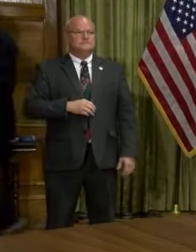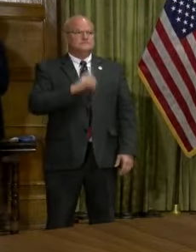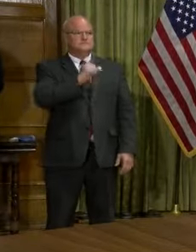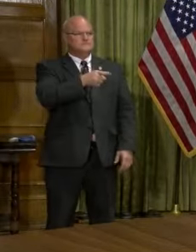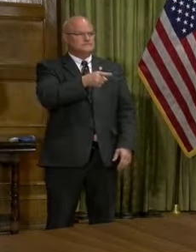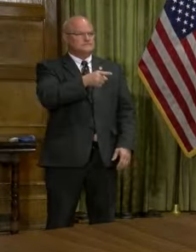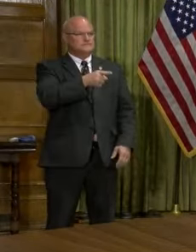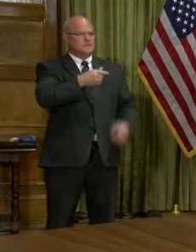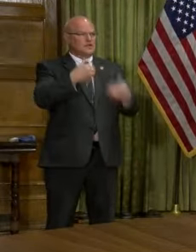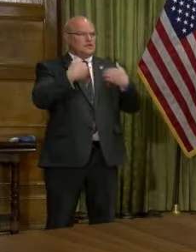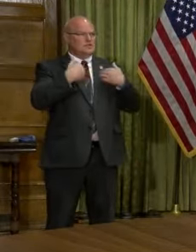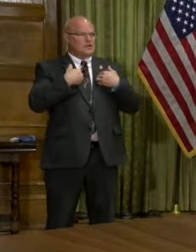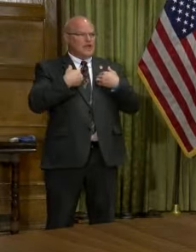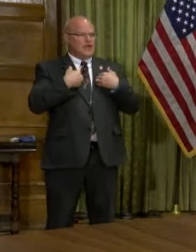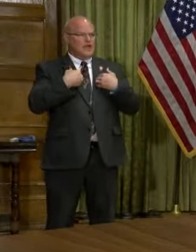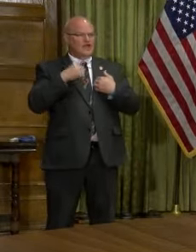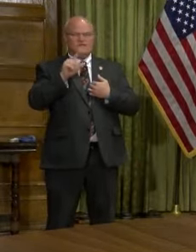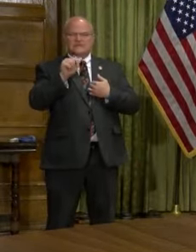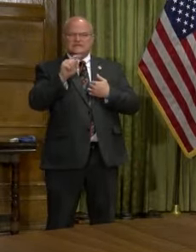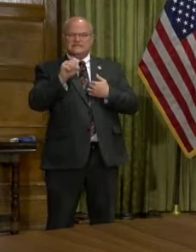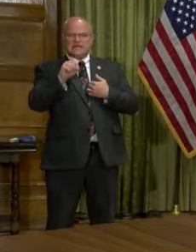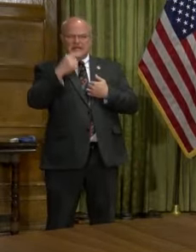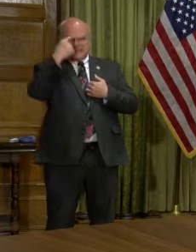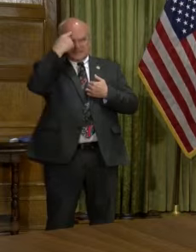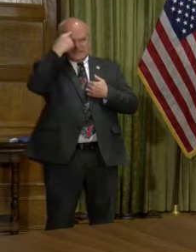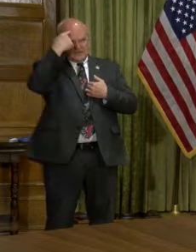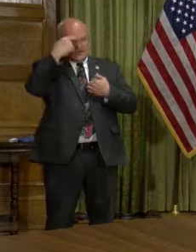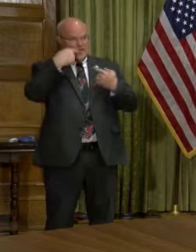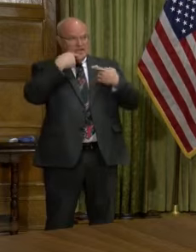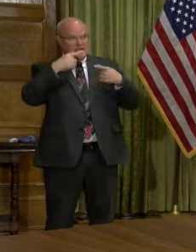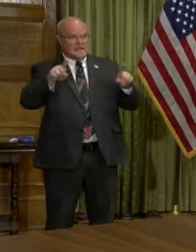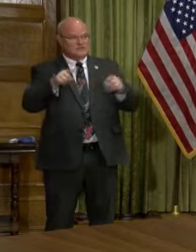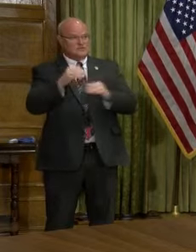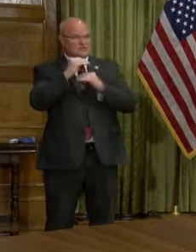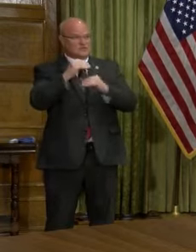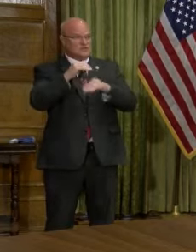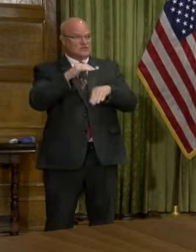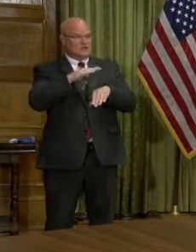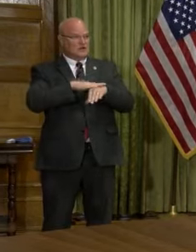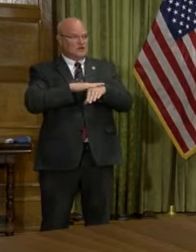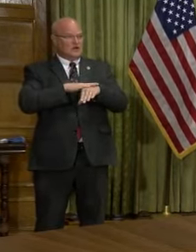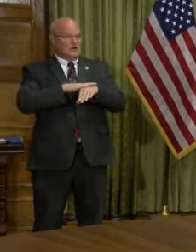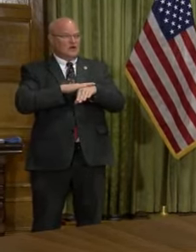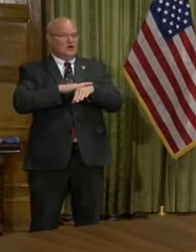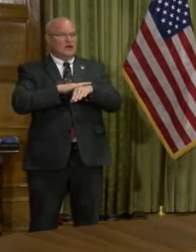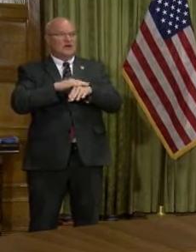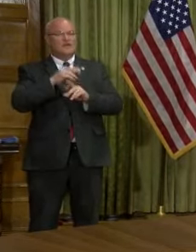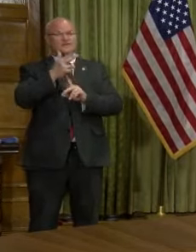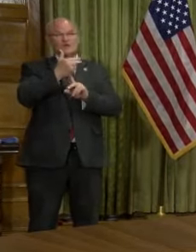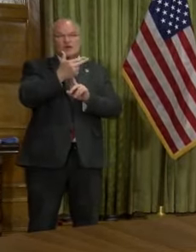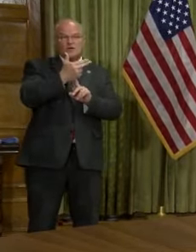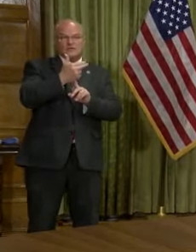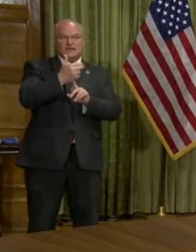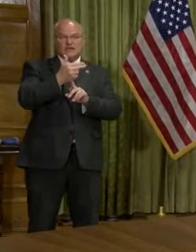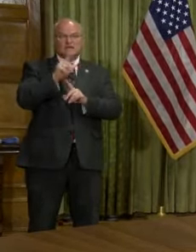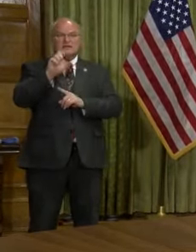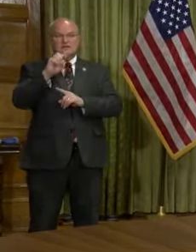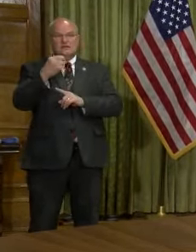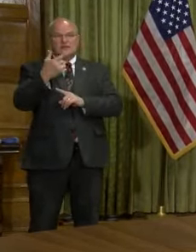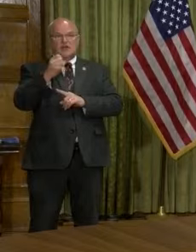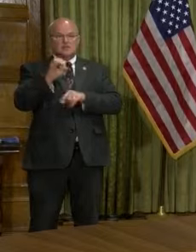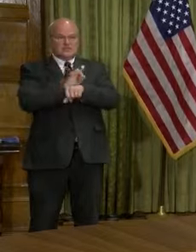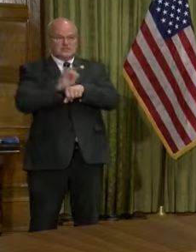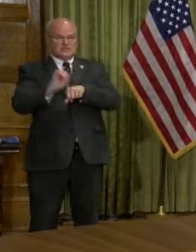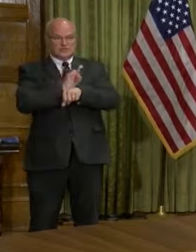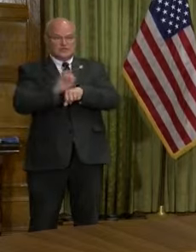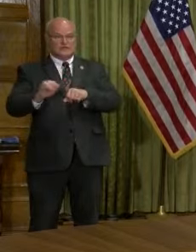Yes. Do you have a date in mind for announcing any restrictions lifted on the lodging industry? On the lodging industry,